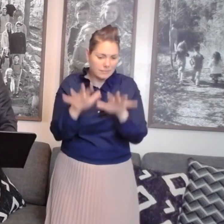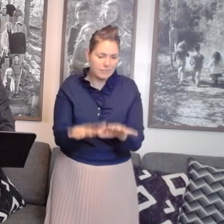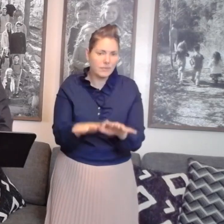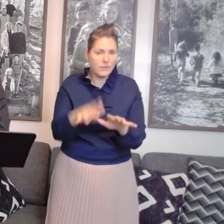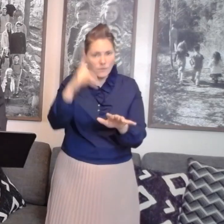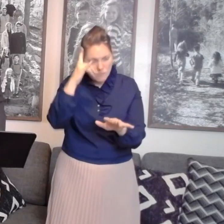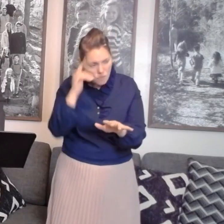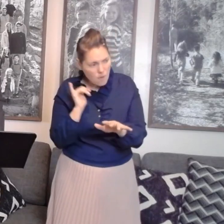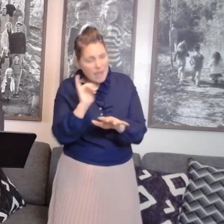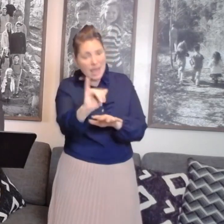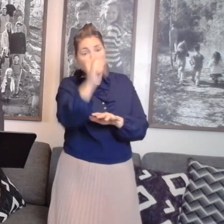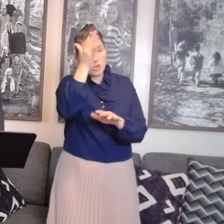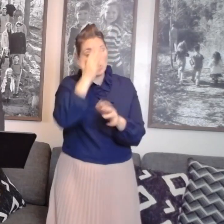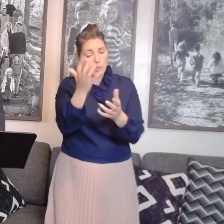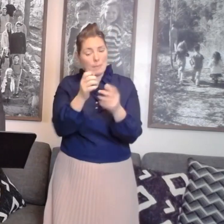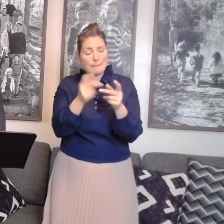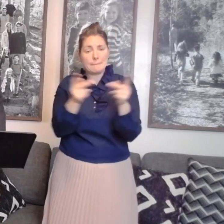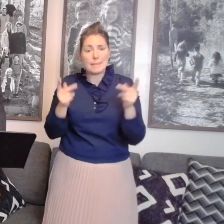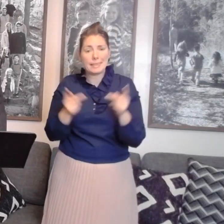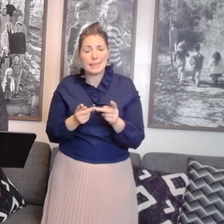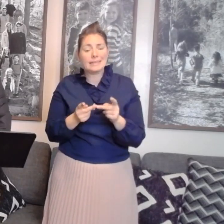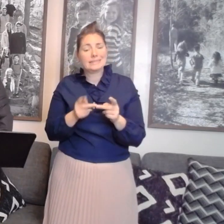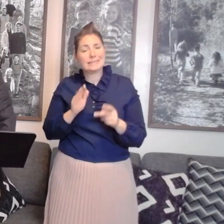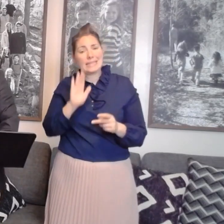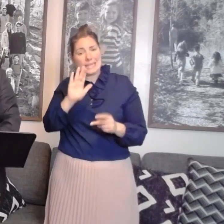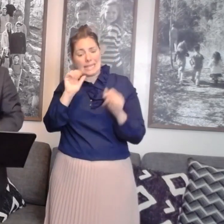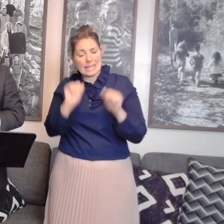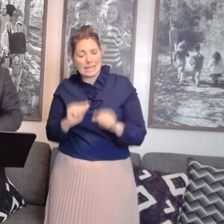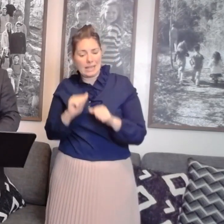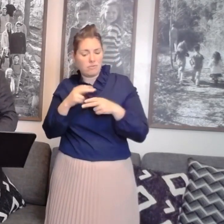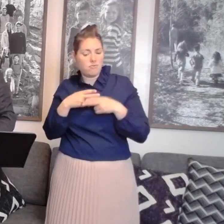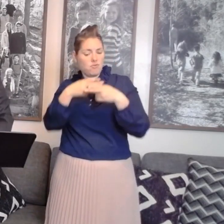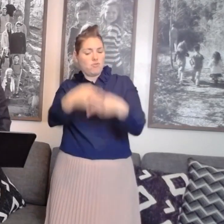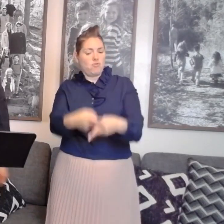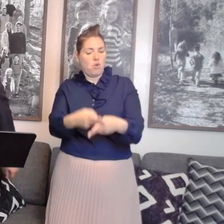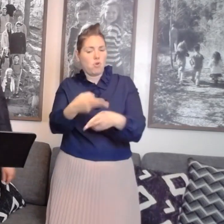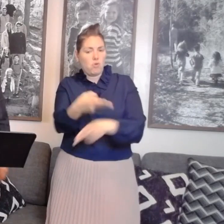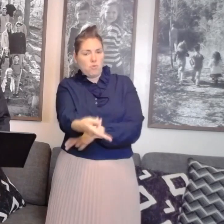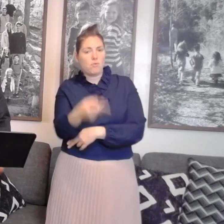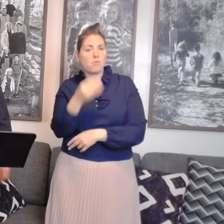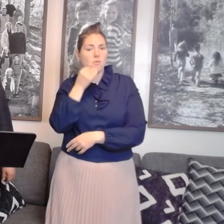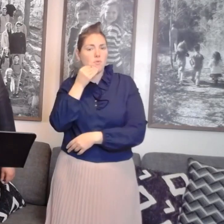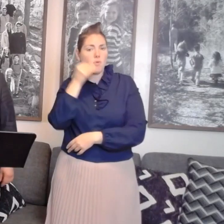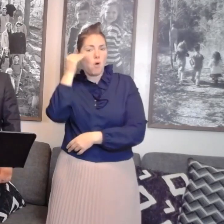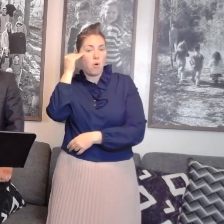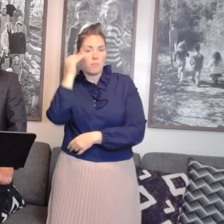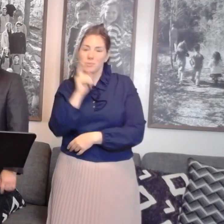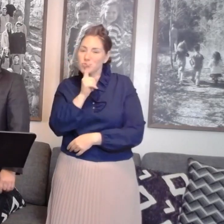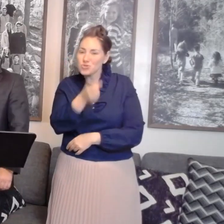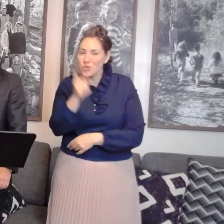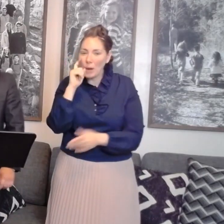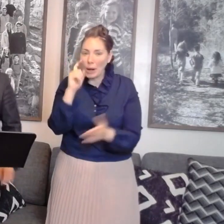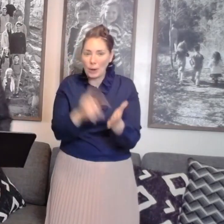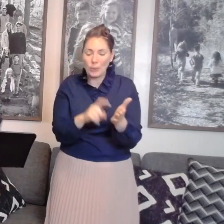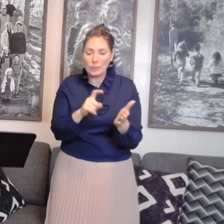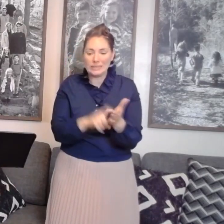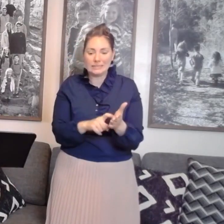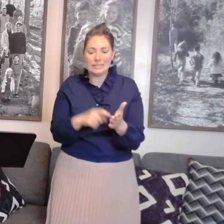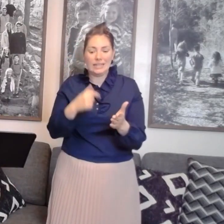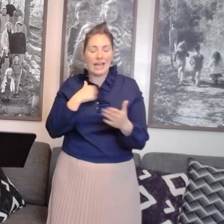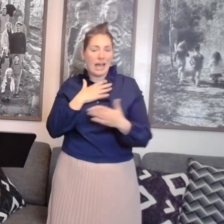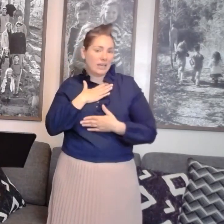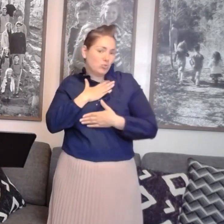forever. He wants a place that he can call home. As I'm sure you've noticed, I